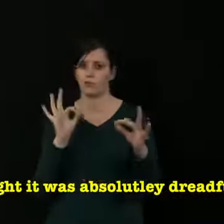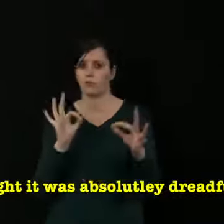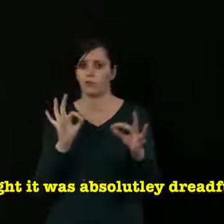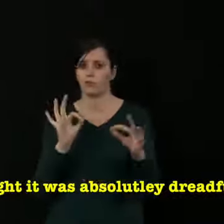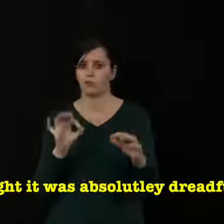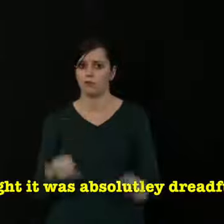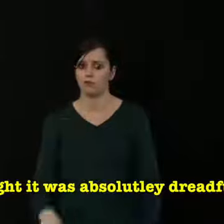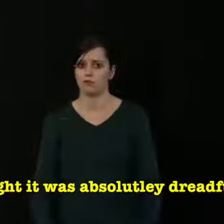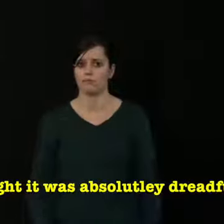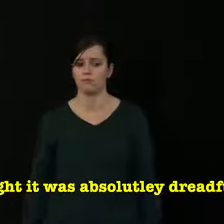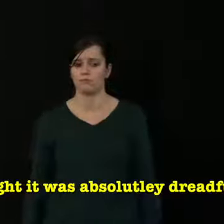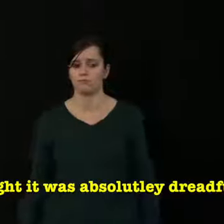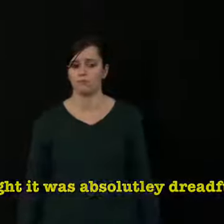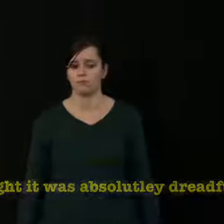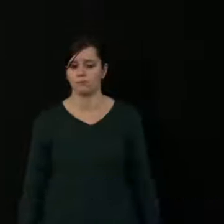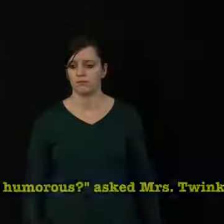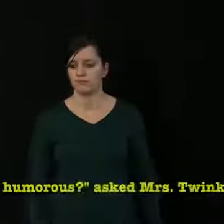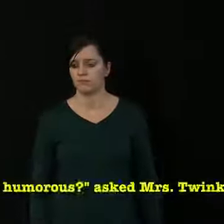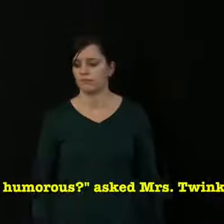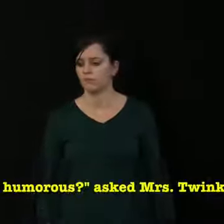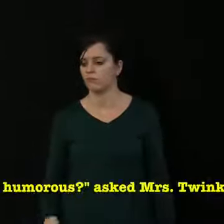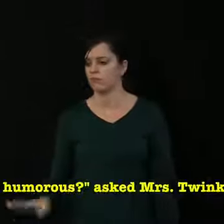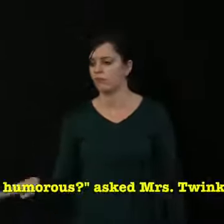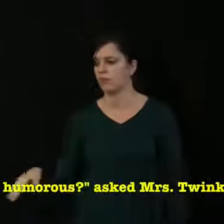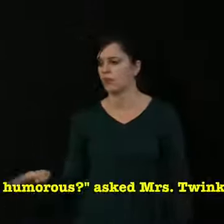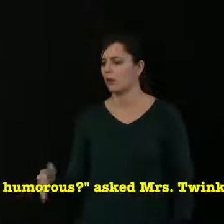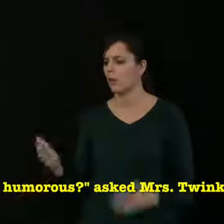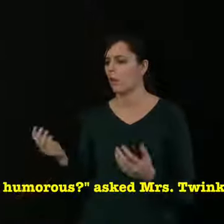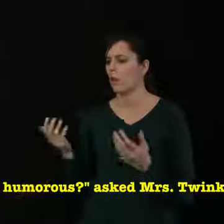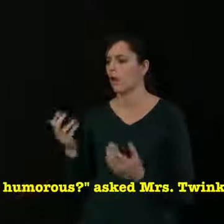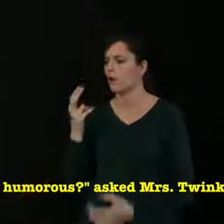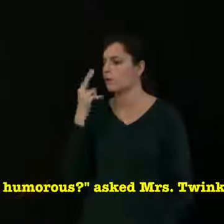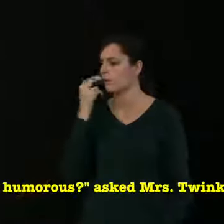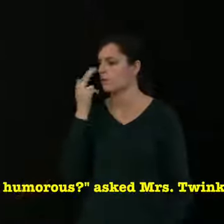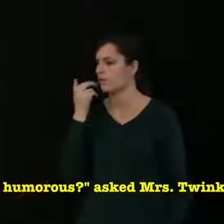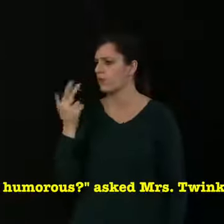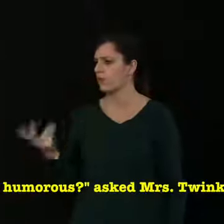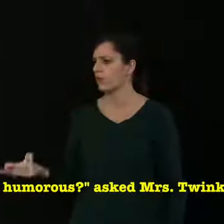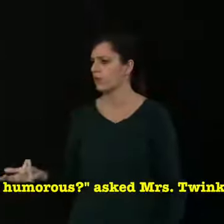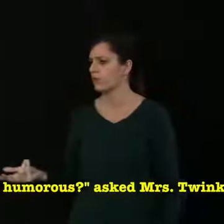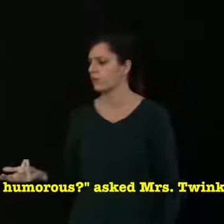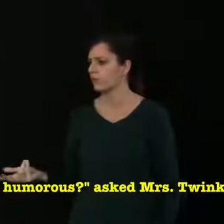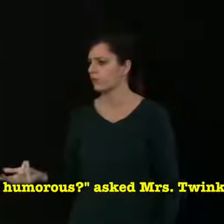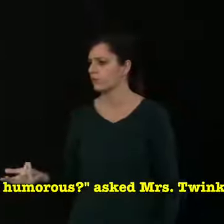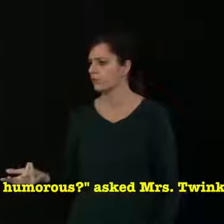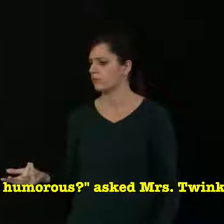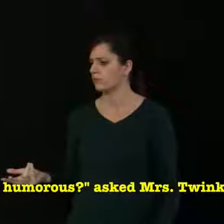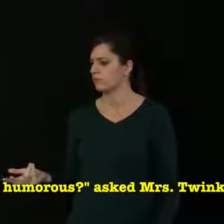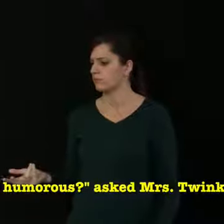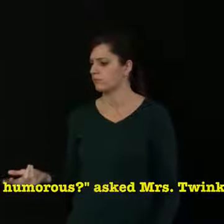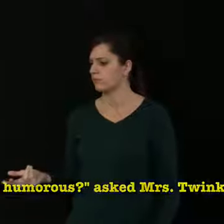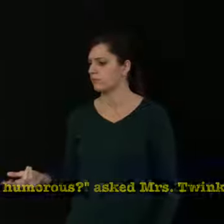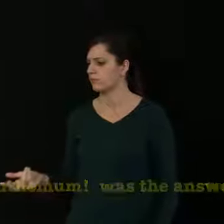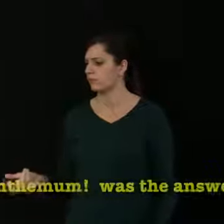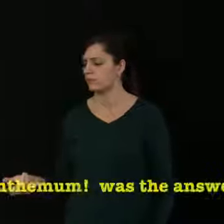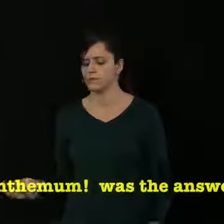absolutely dreadful. "What's so humorous?" asked Mrs. Twinkle.